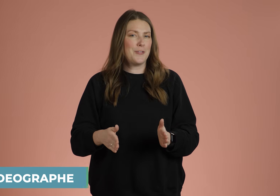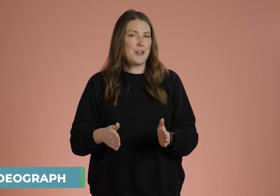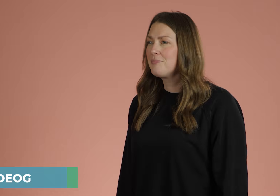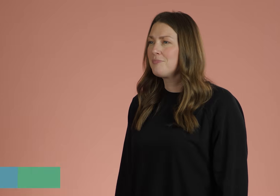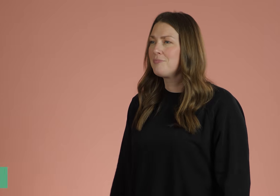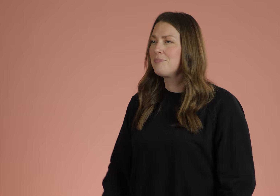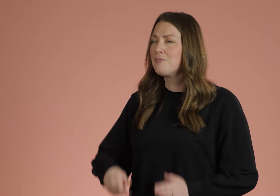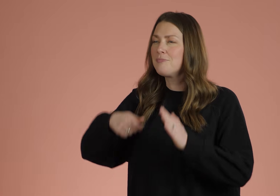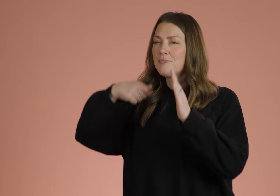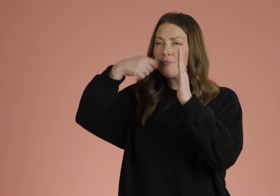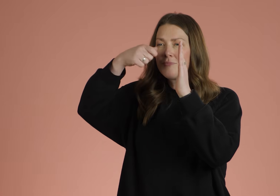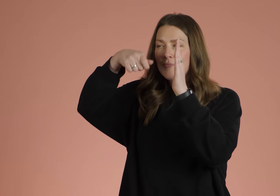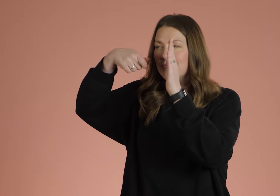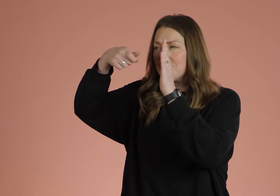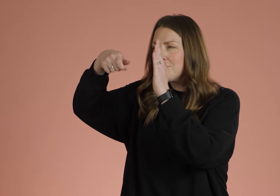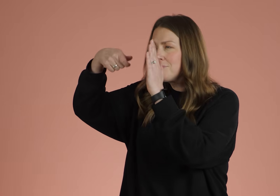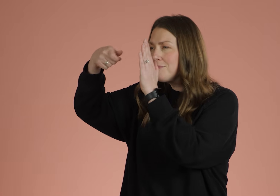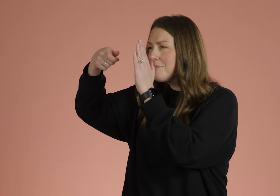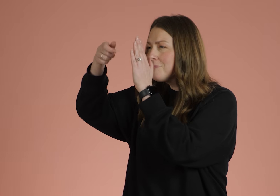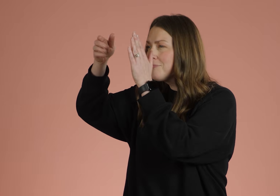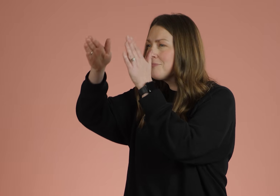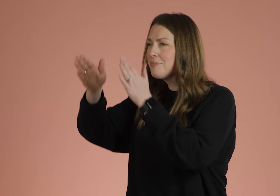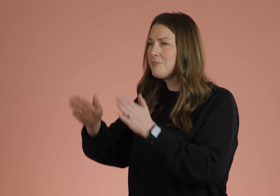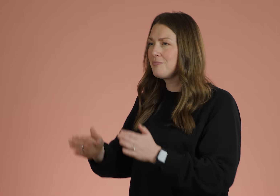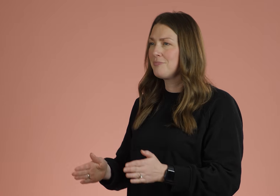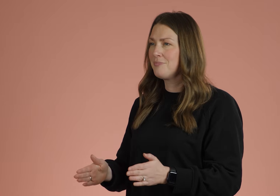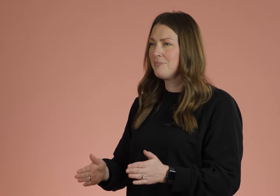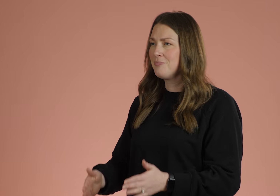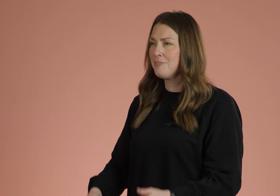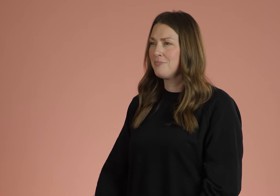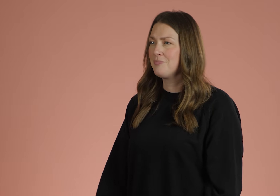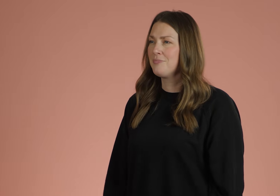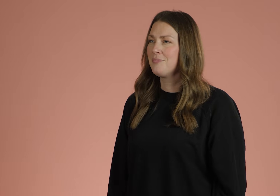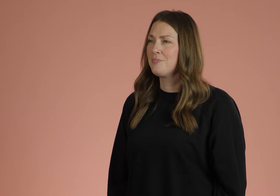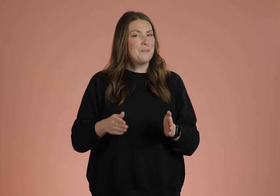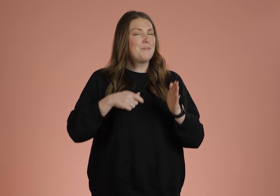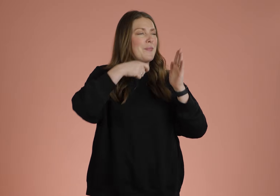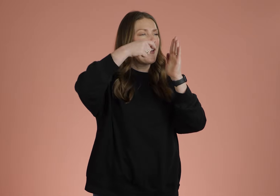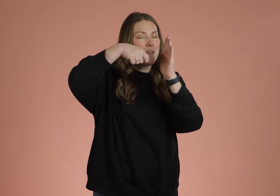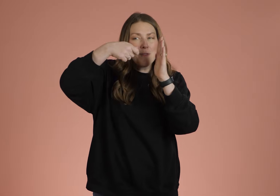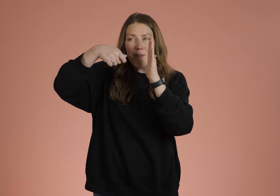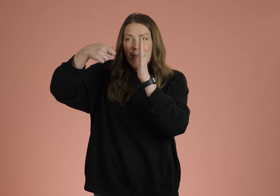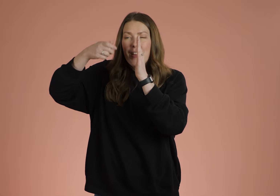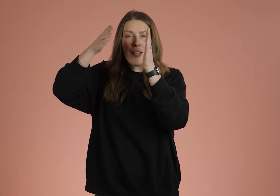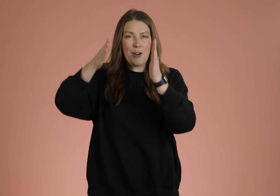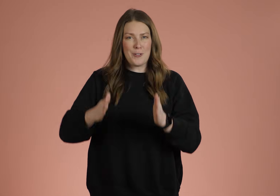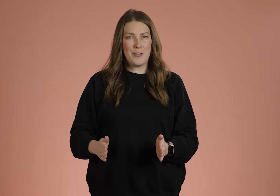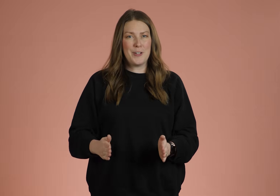videographer. It's filming with the agent marker. Videographer.